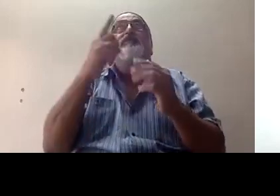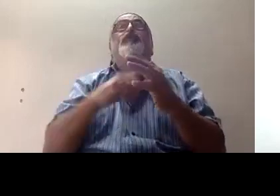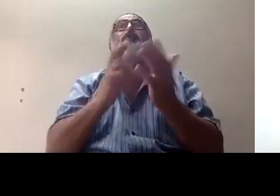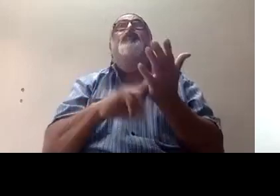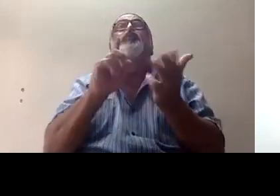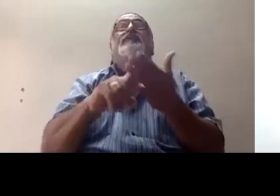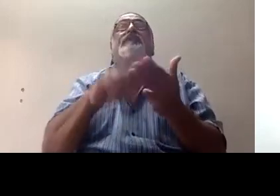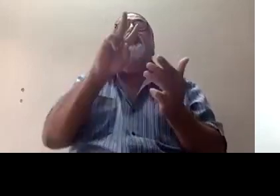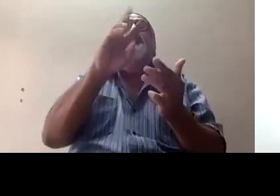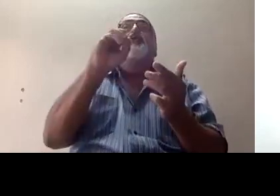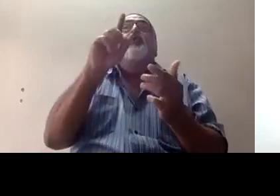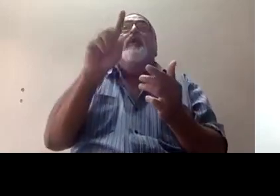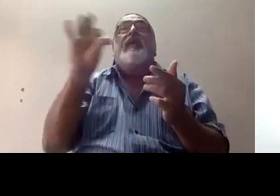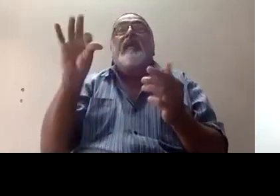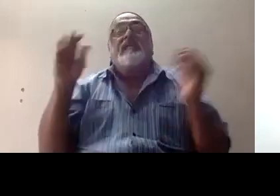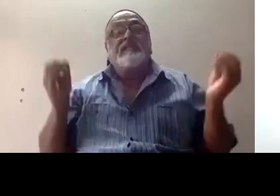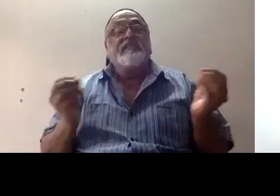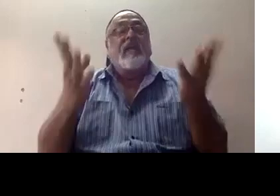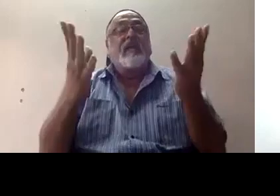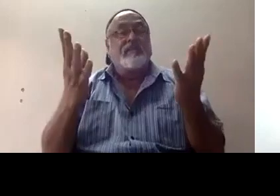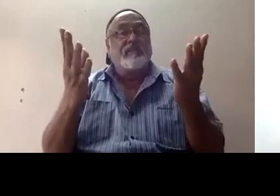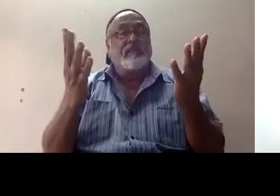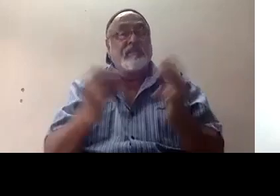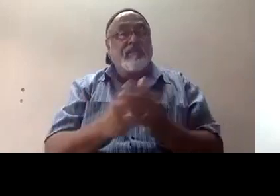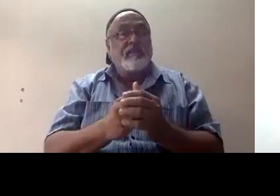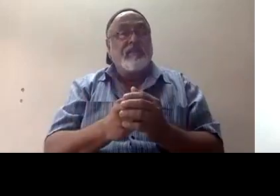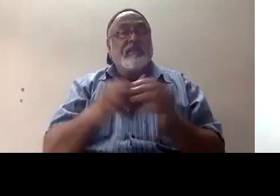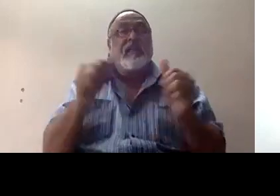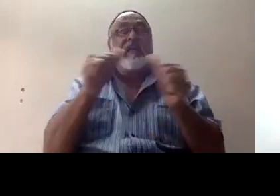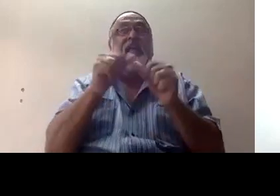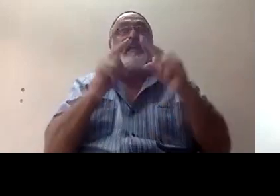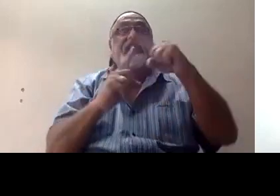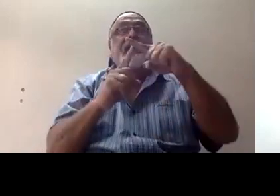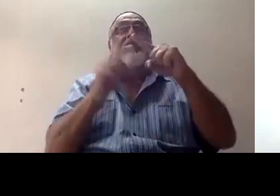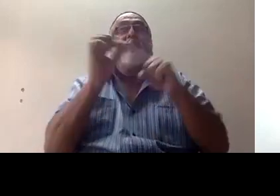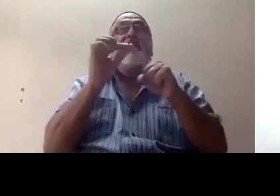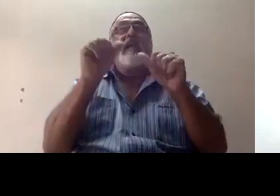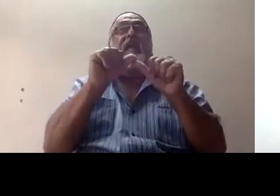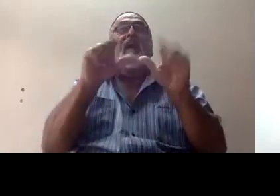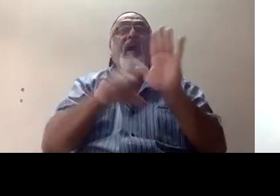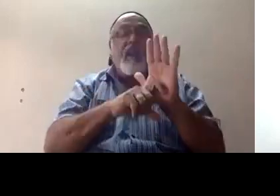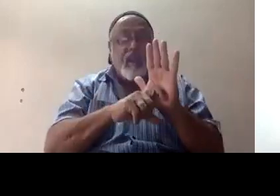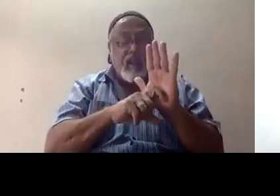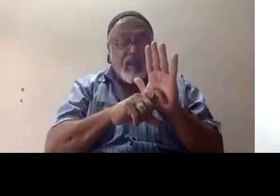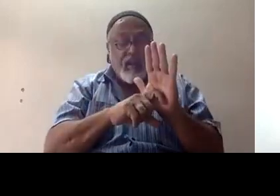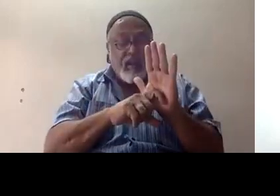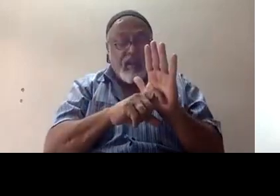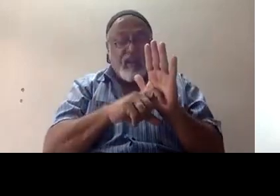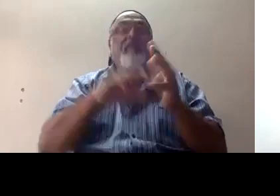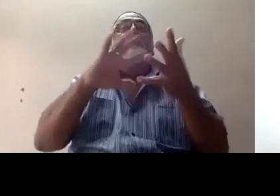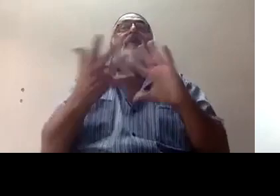June 2019. ADPAR builds entrepreneurial capabilities and creates opportunities to have equal access to economic